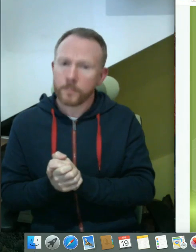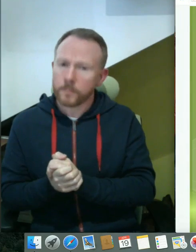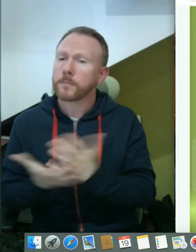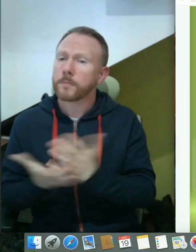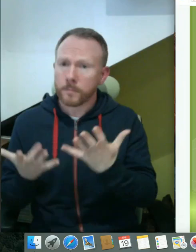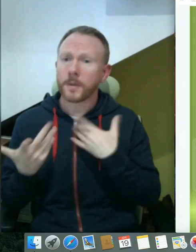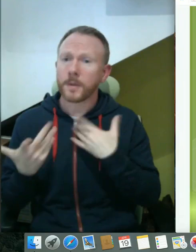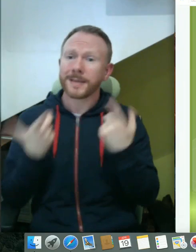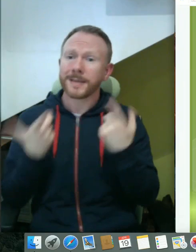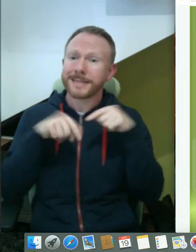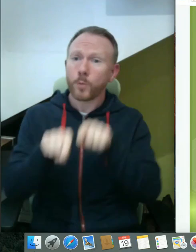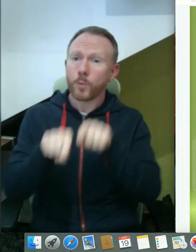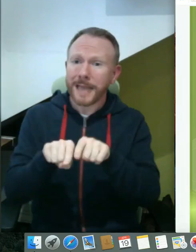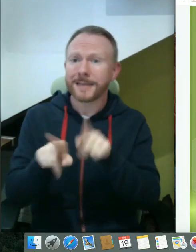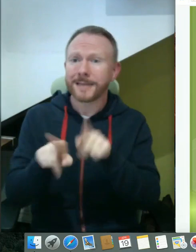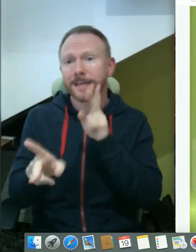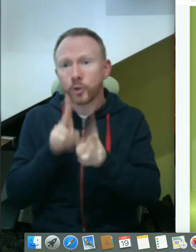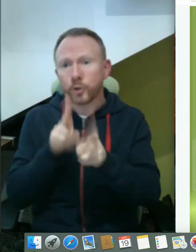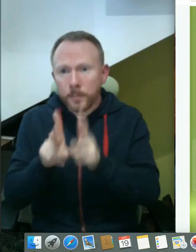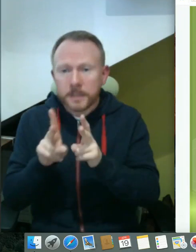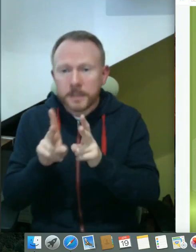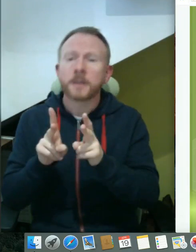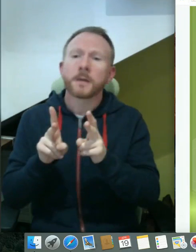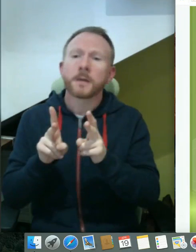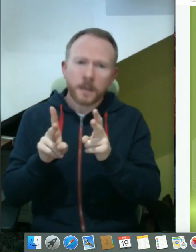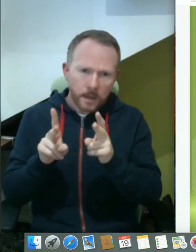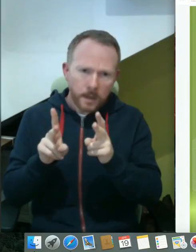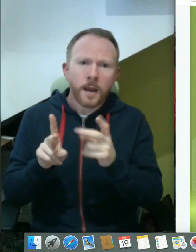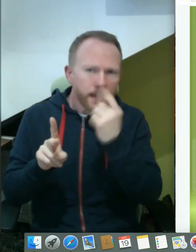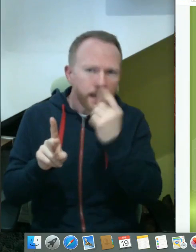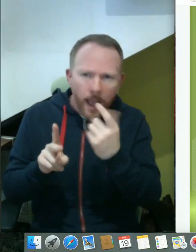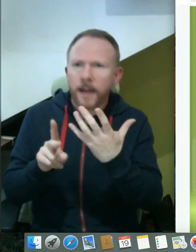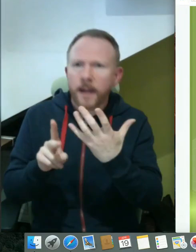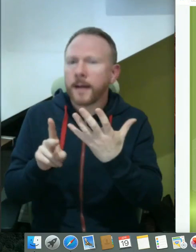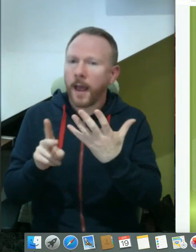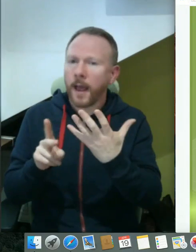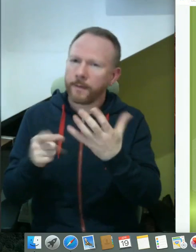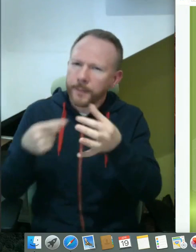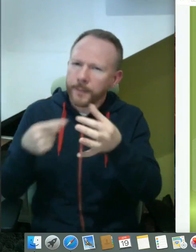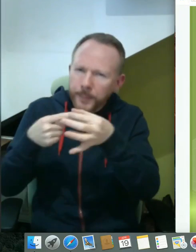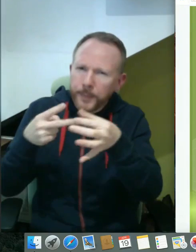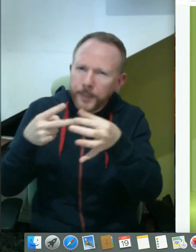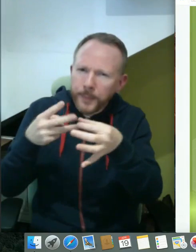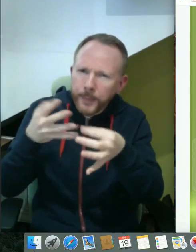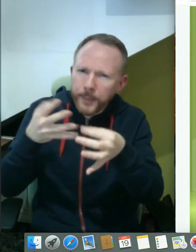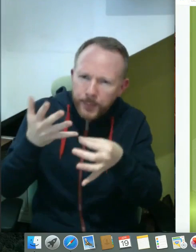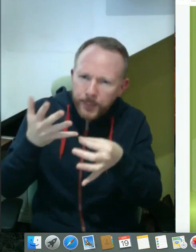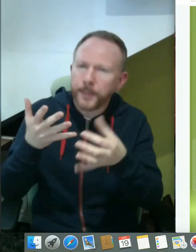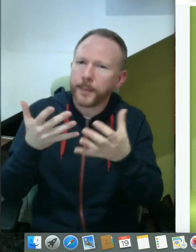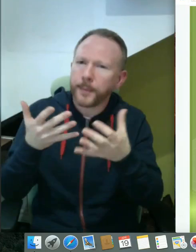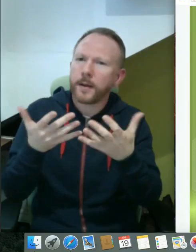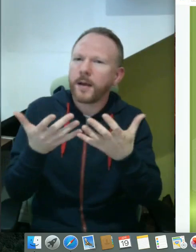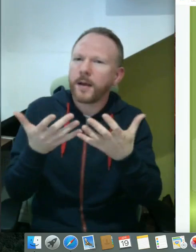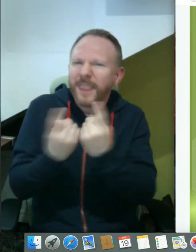interpreting. I'm just going to read out a section that refers